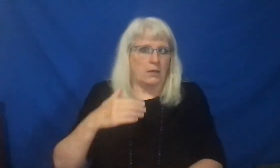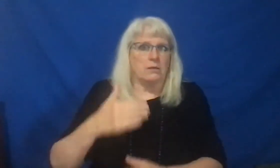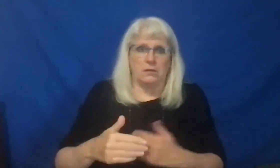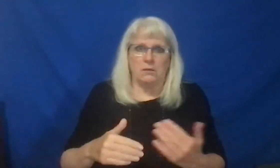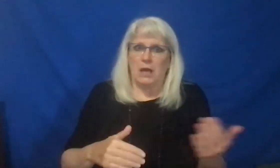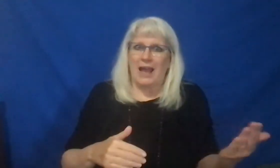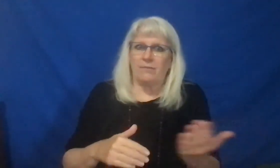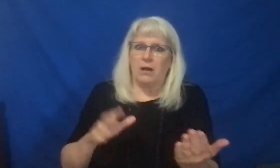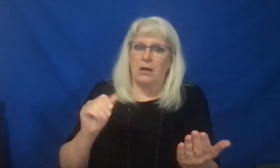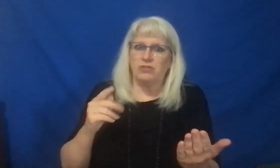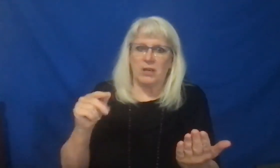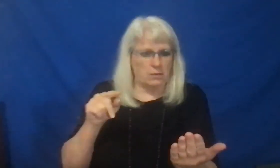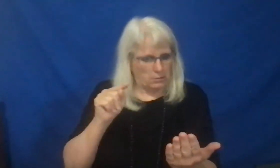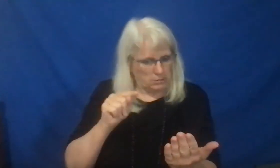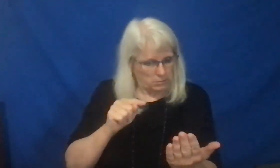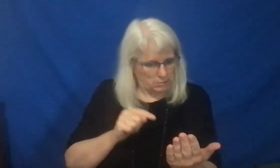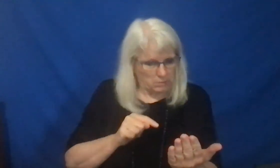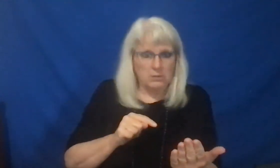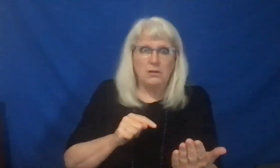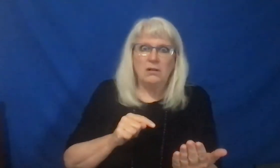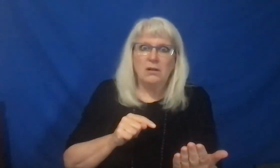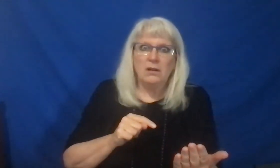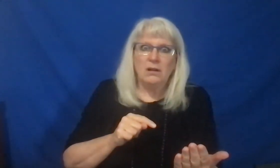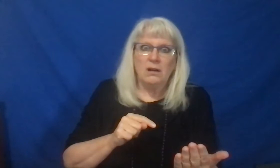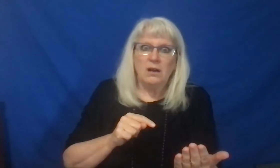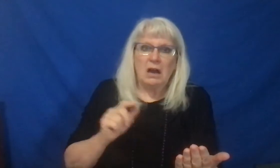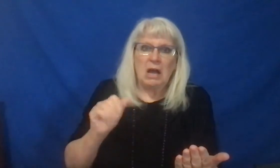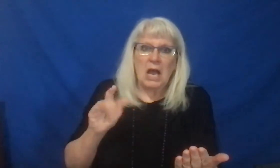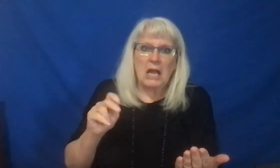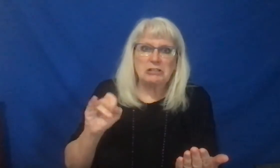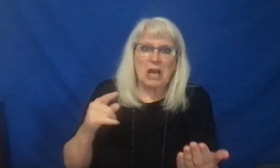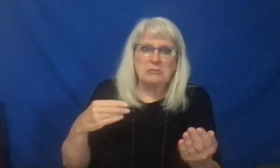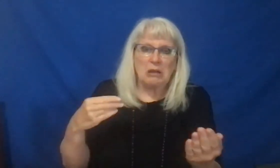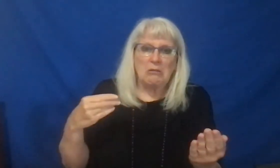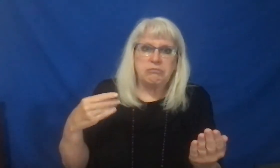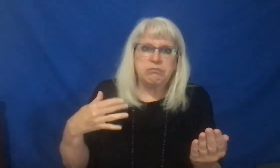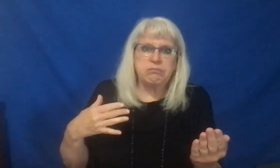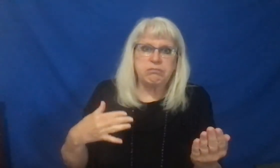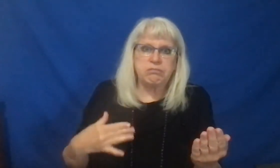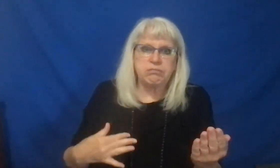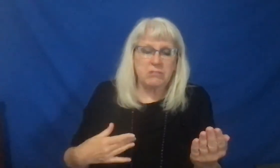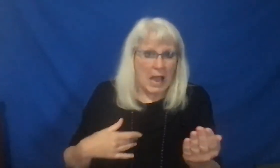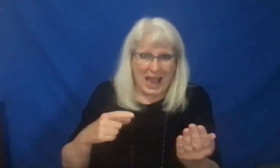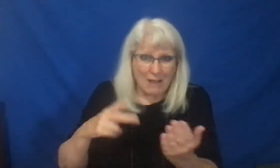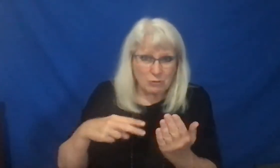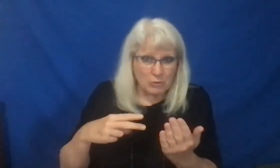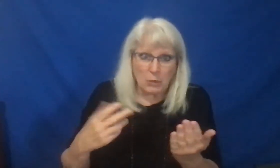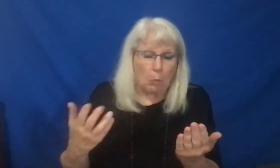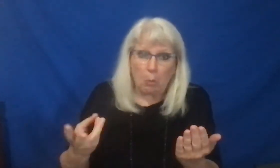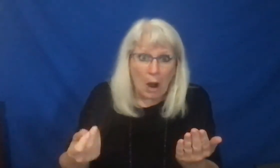and the amount of action items and things that I had to read, I was like stunned. And then the second time I had was